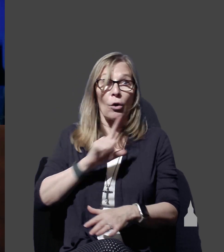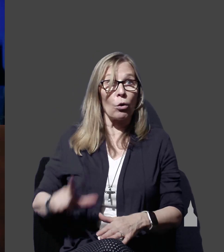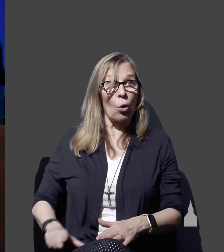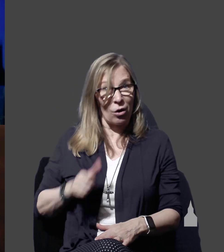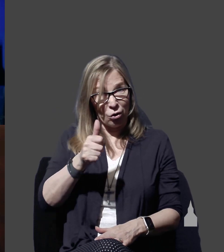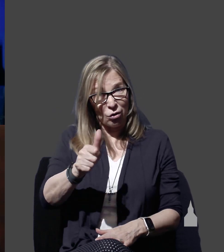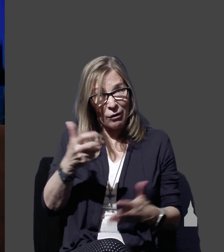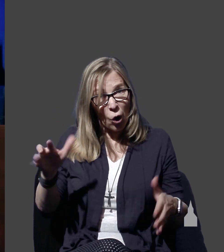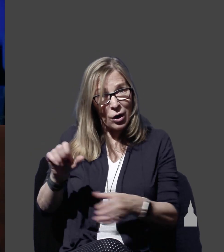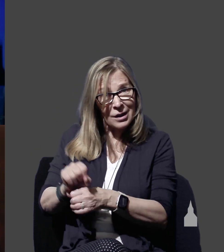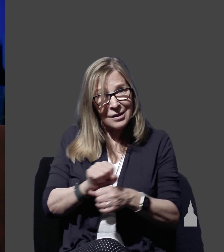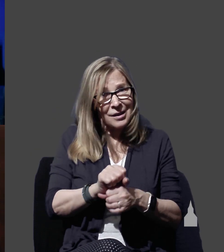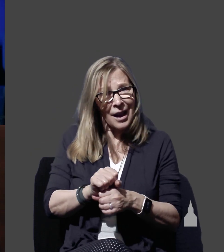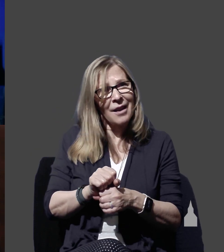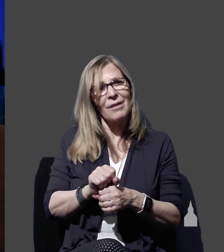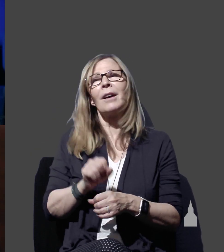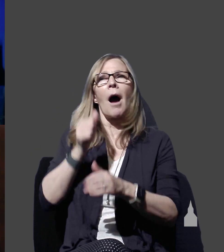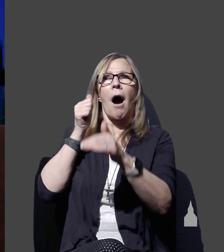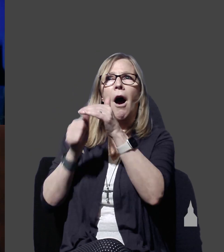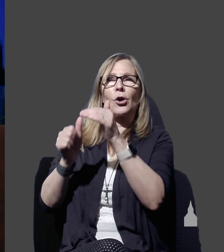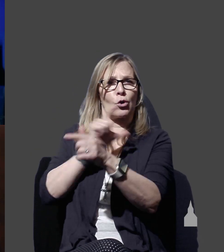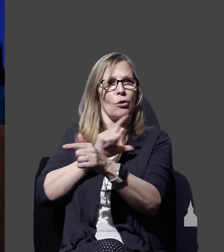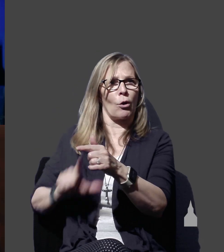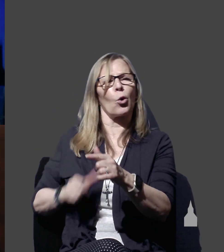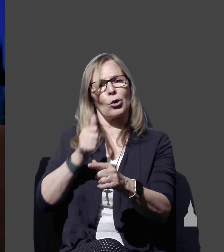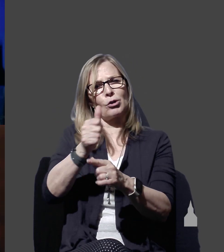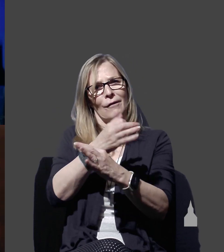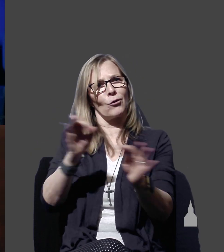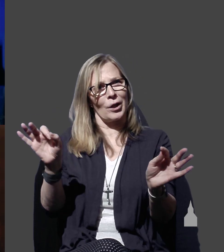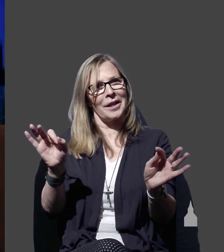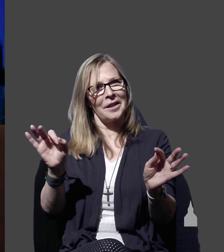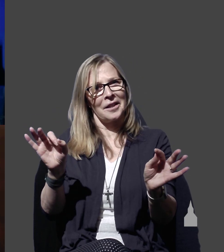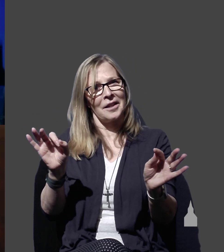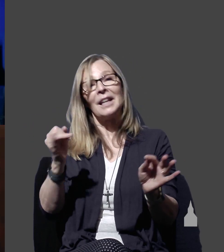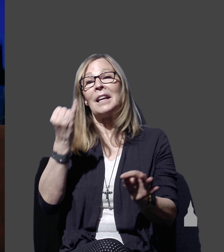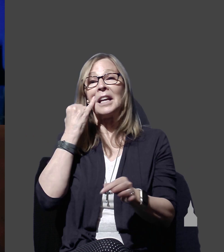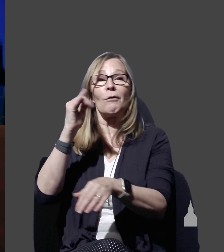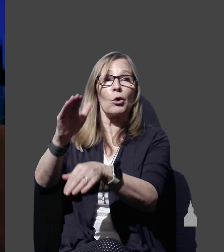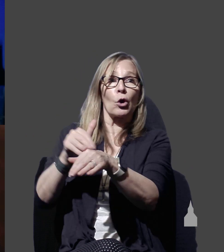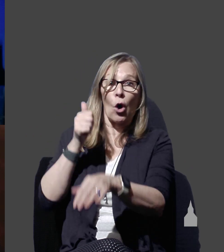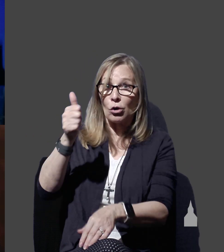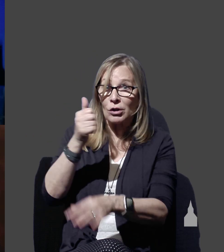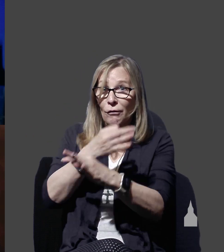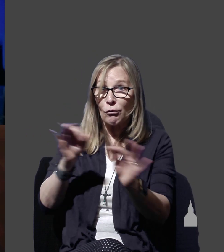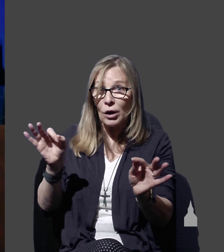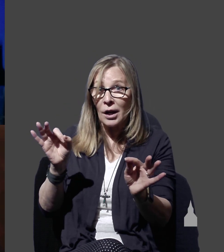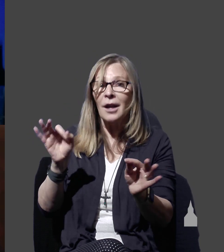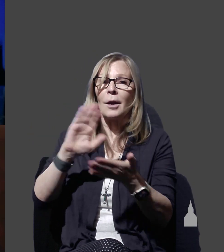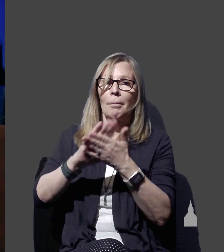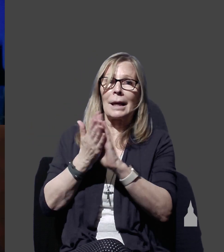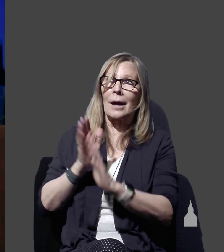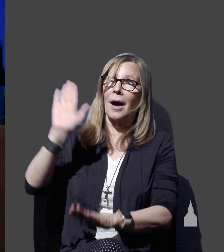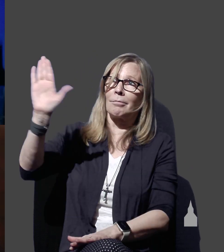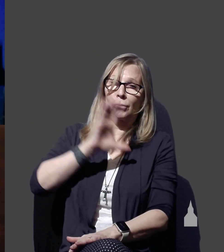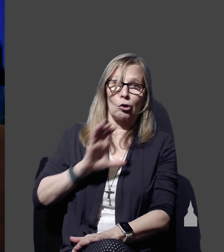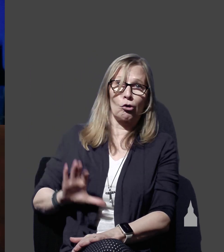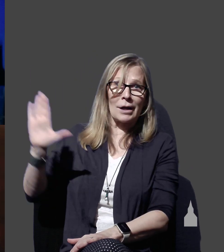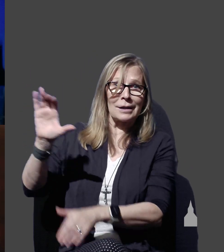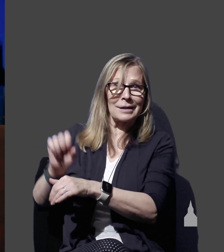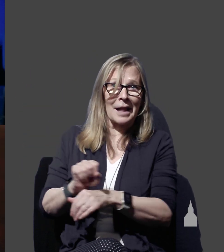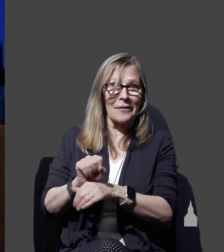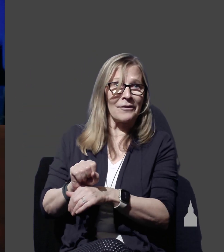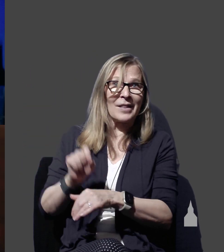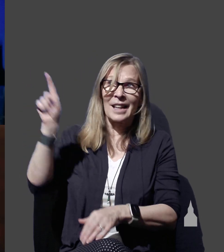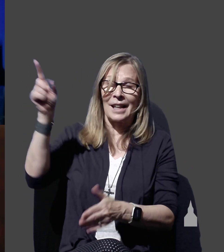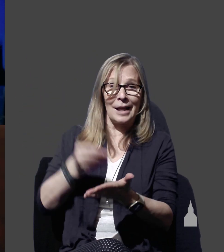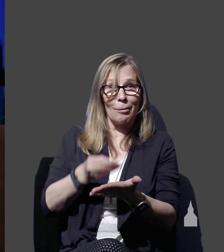the Lord's freedman. Likewise, he who was called while free is Christ's slave. You were bought with a price, do not